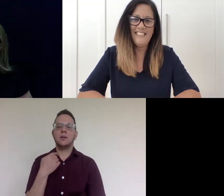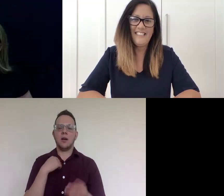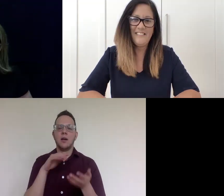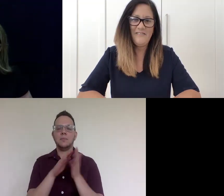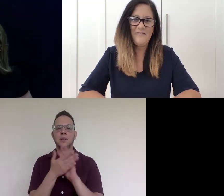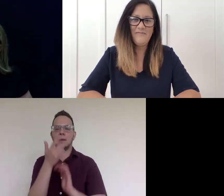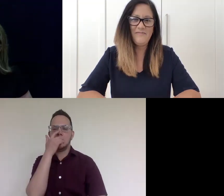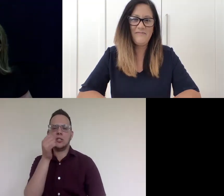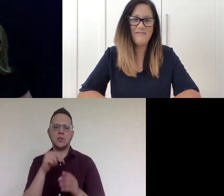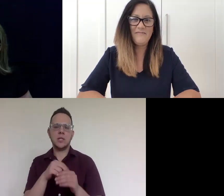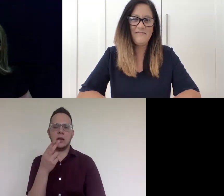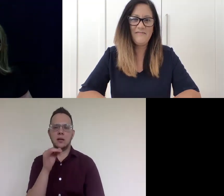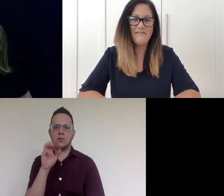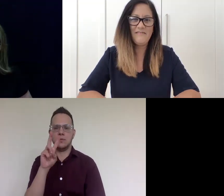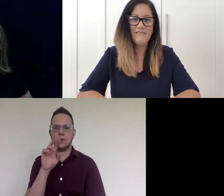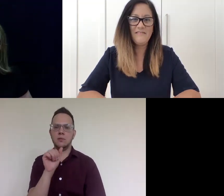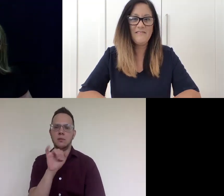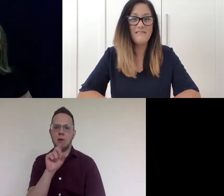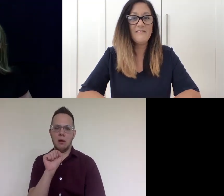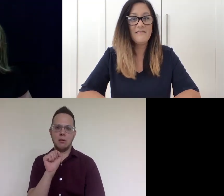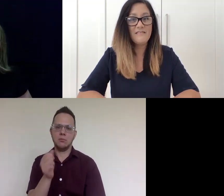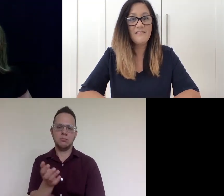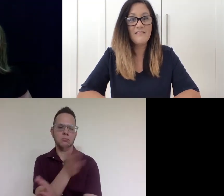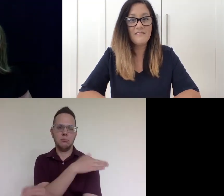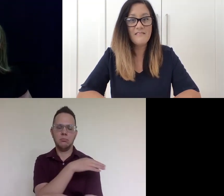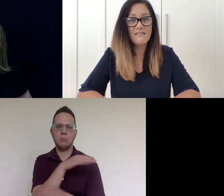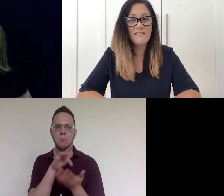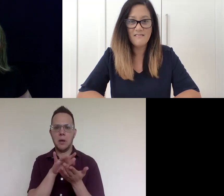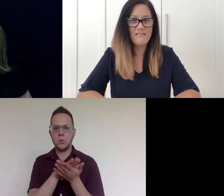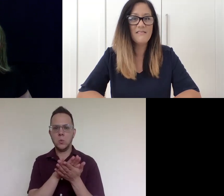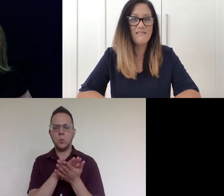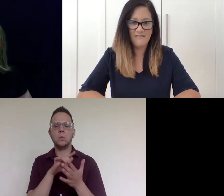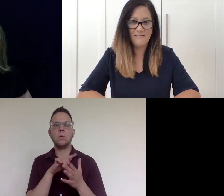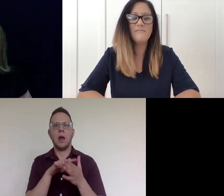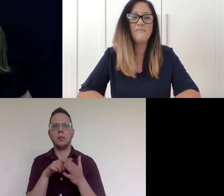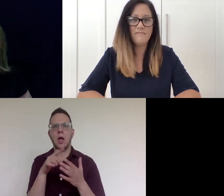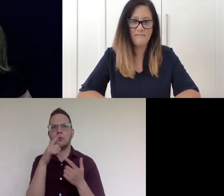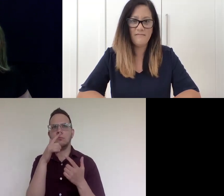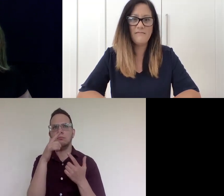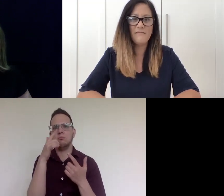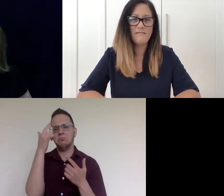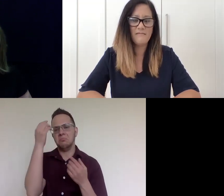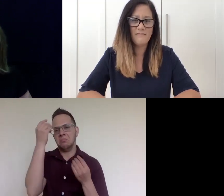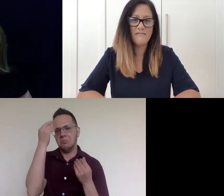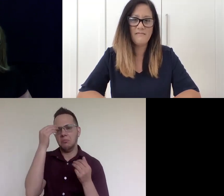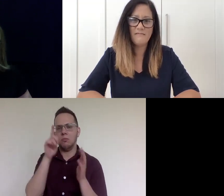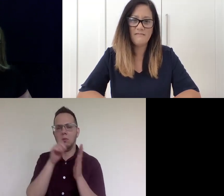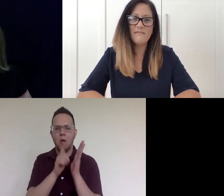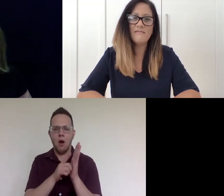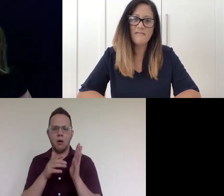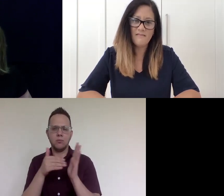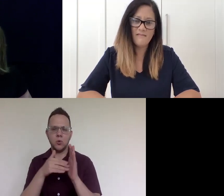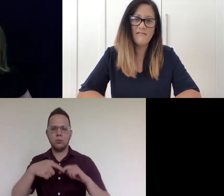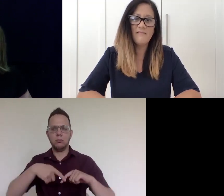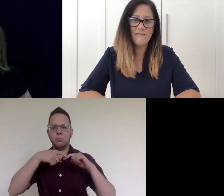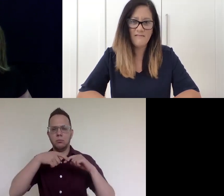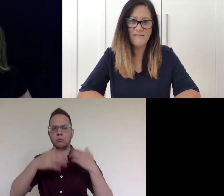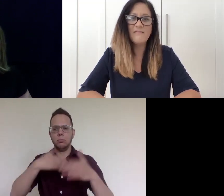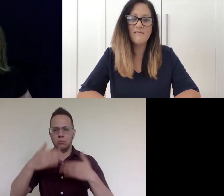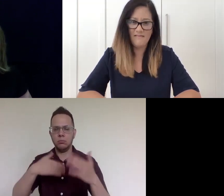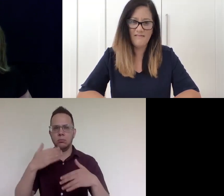So I got interested in HIV and AIDS a long time ago, actually, even before I started